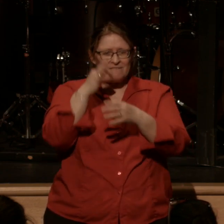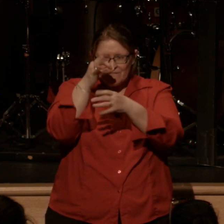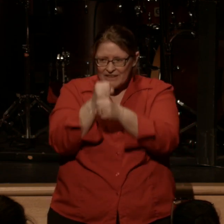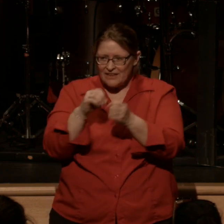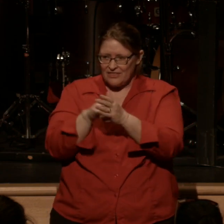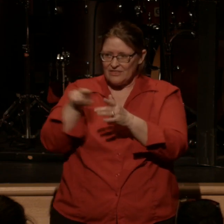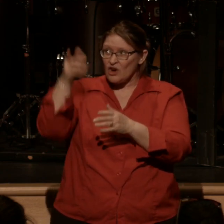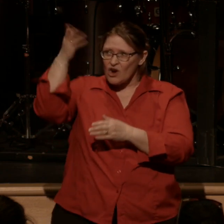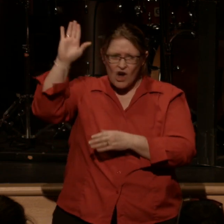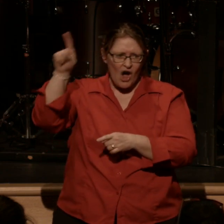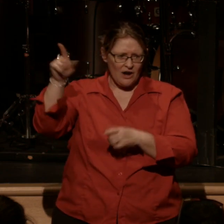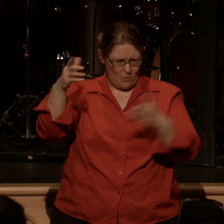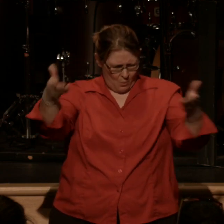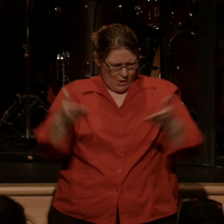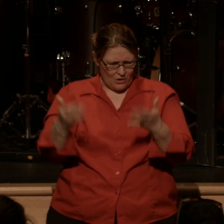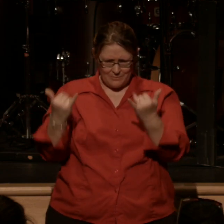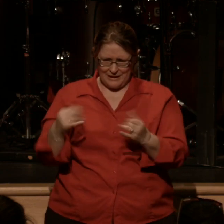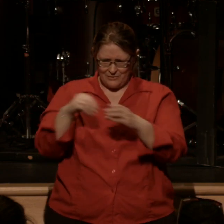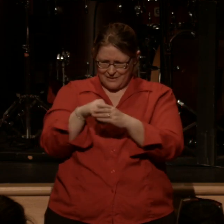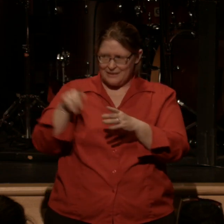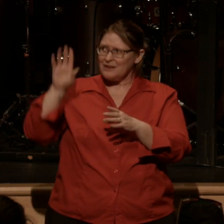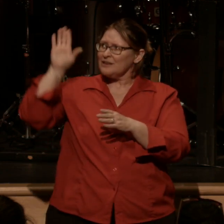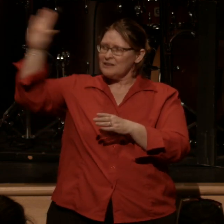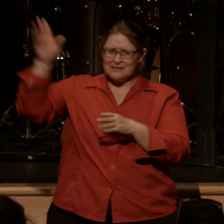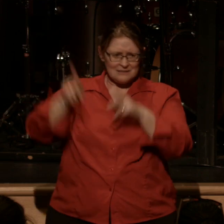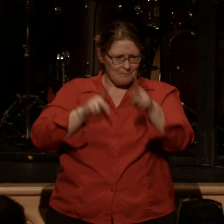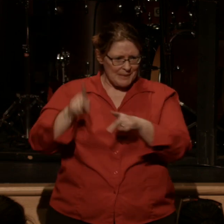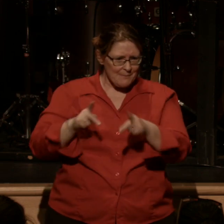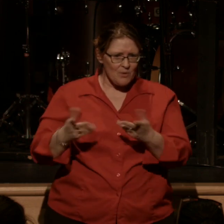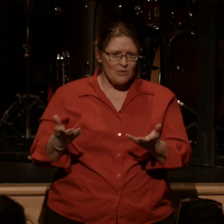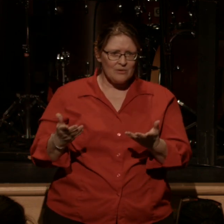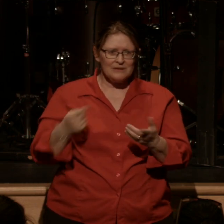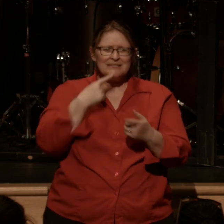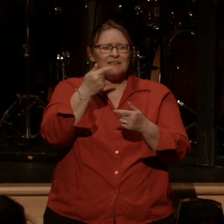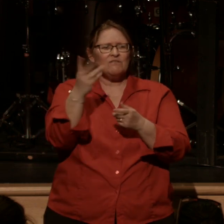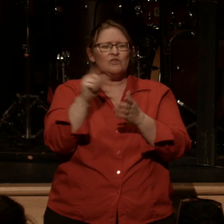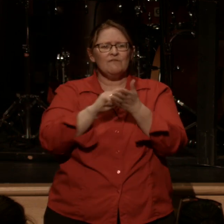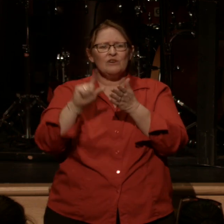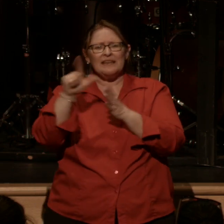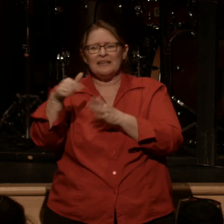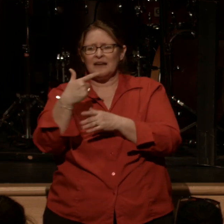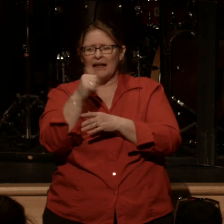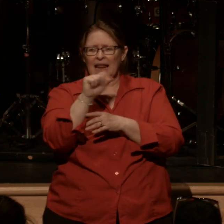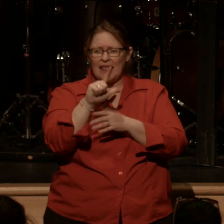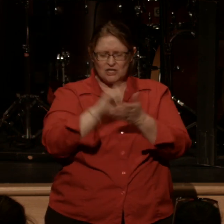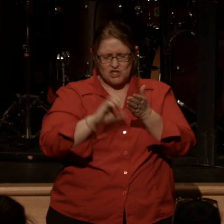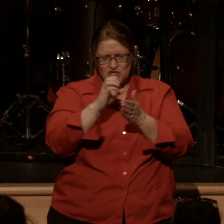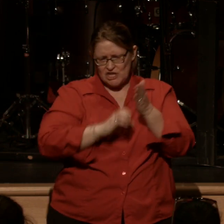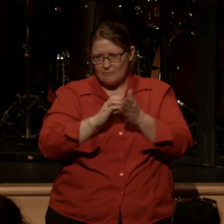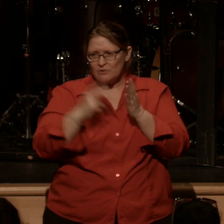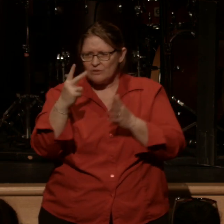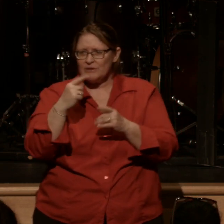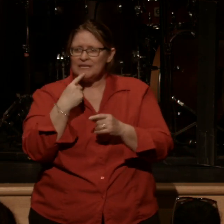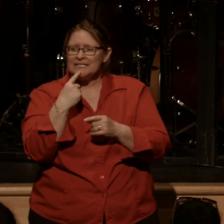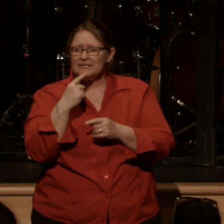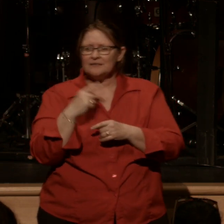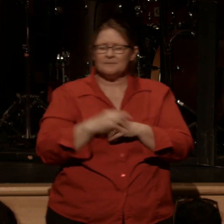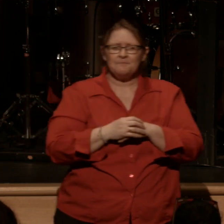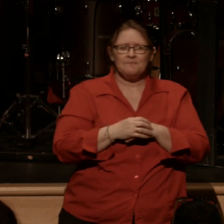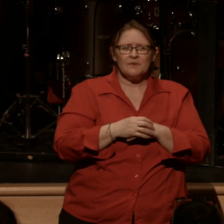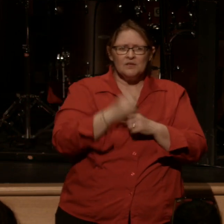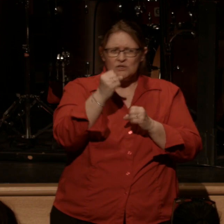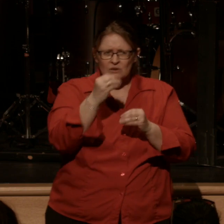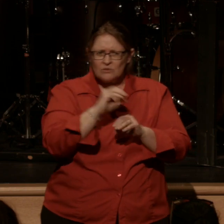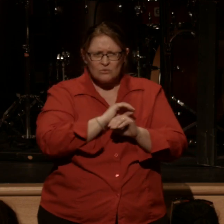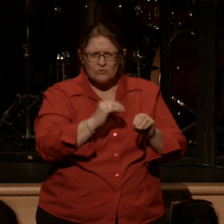be welcomed now in to the people of God. He says a few verses later in Galatians chapter 3, so therefore, there's